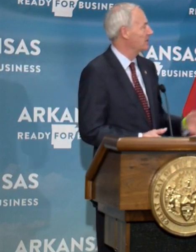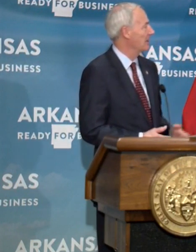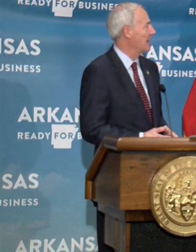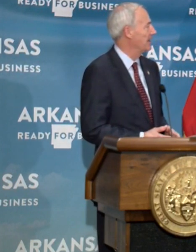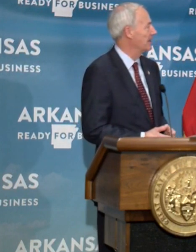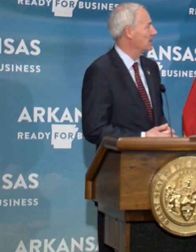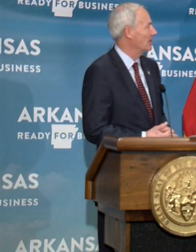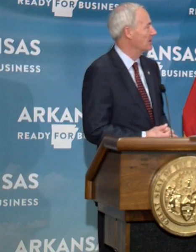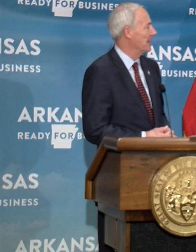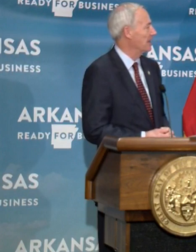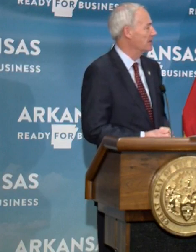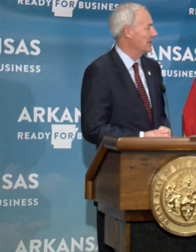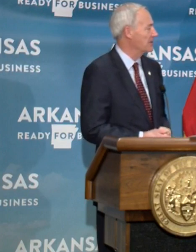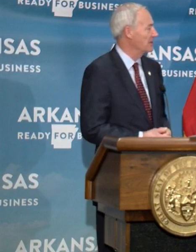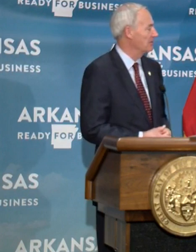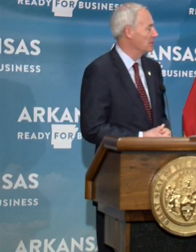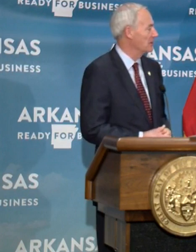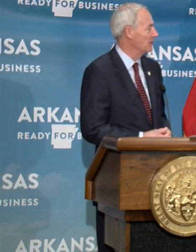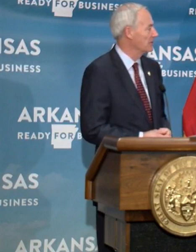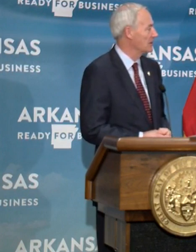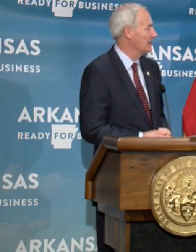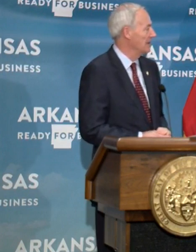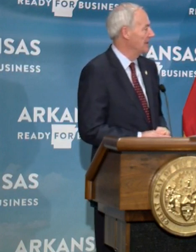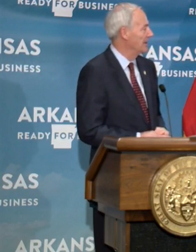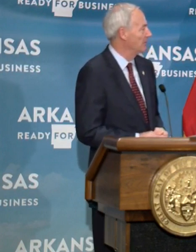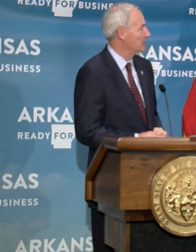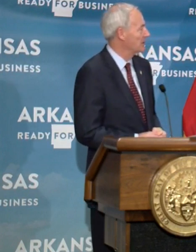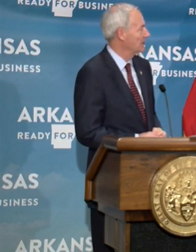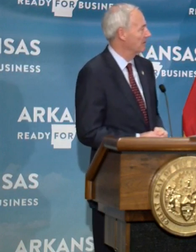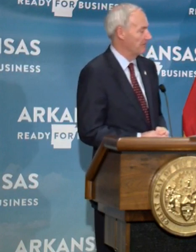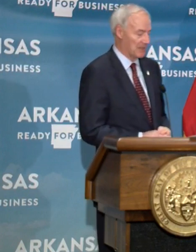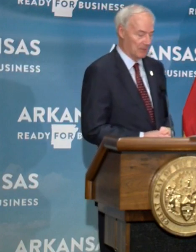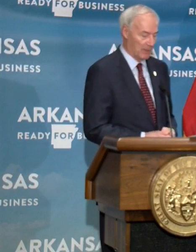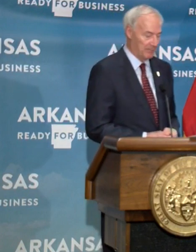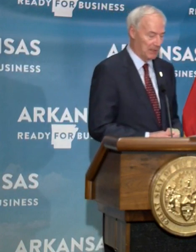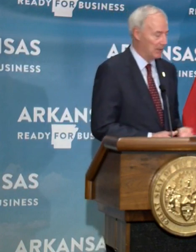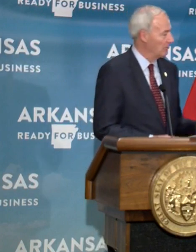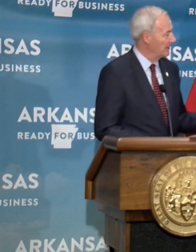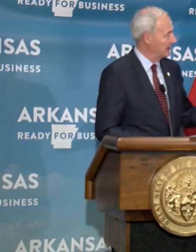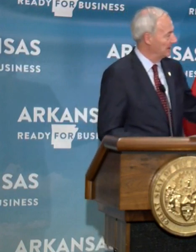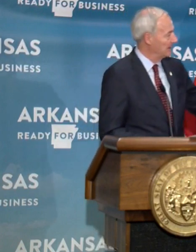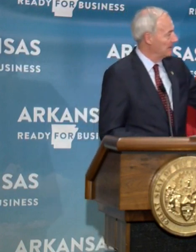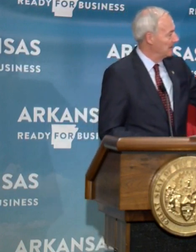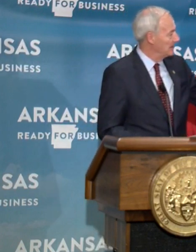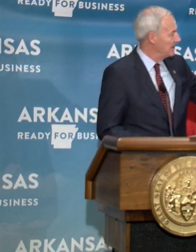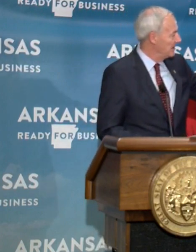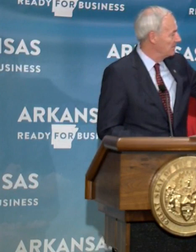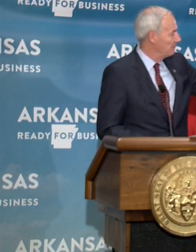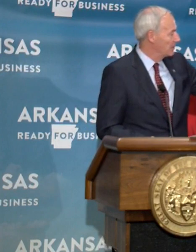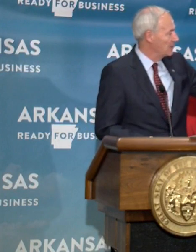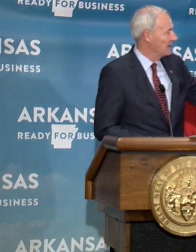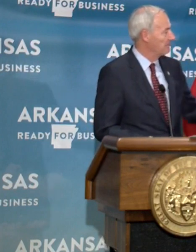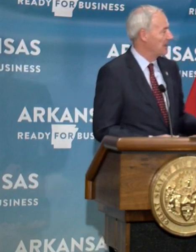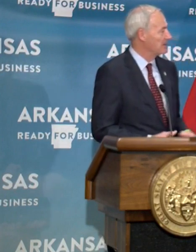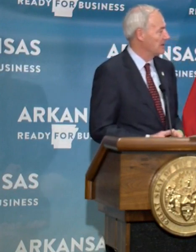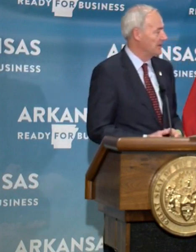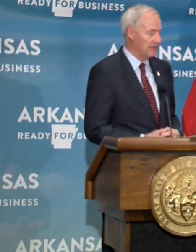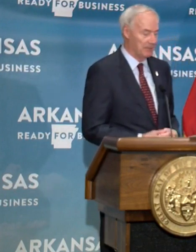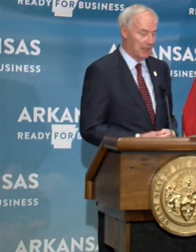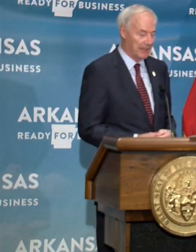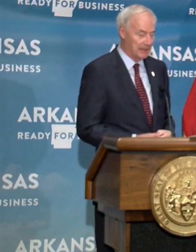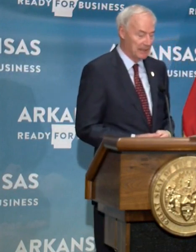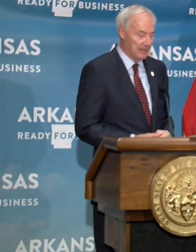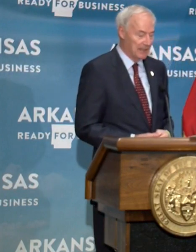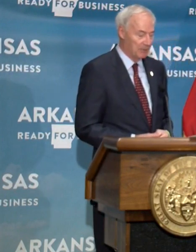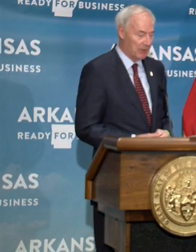Then the next slide, it talks about our testing results. We're still way below the 10%